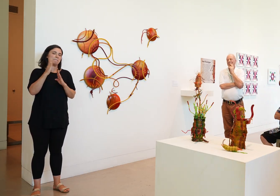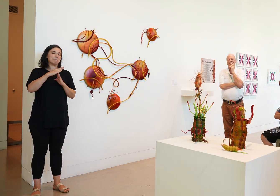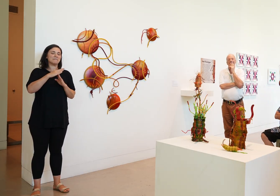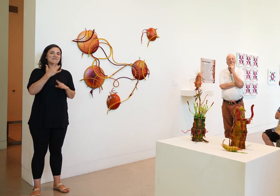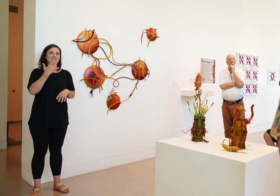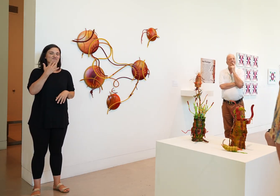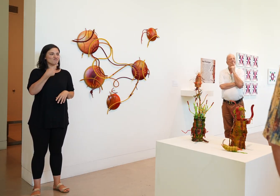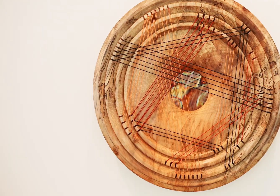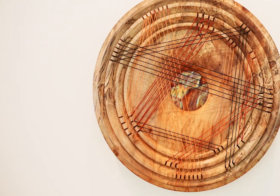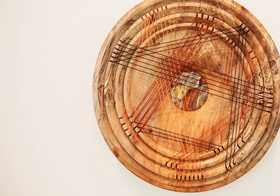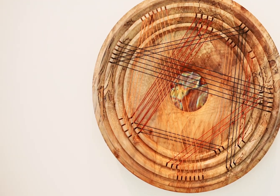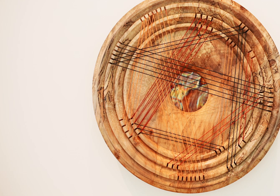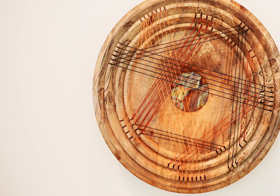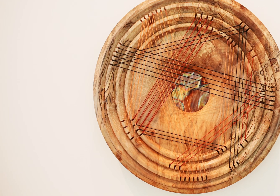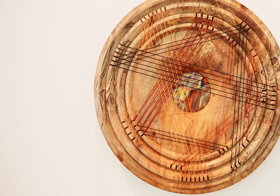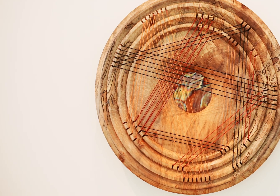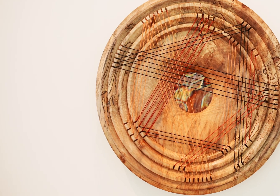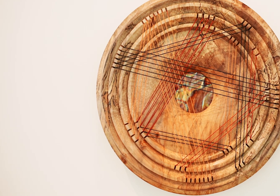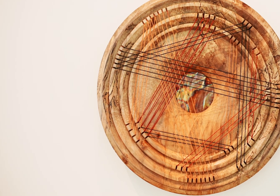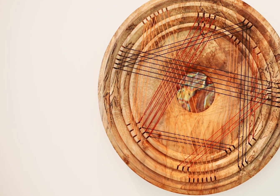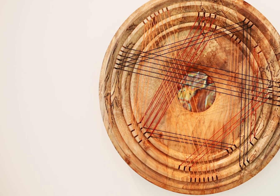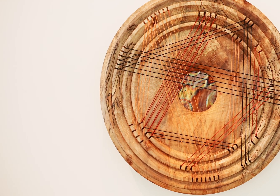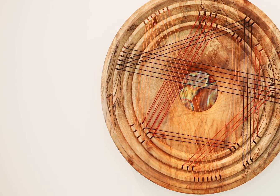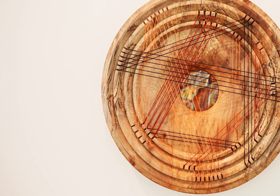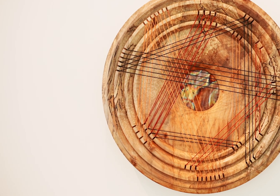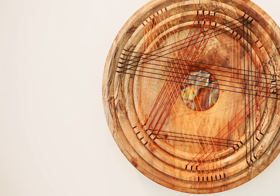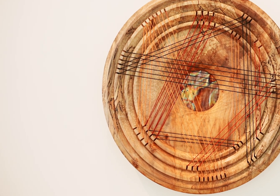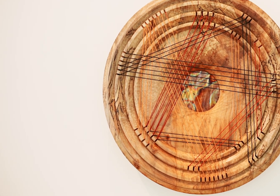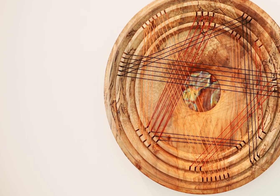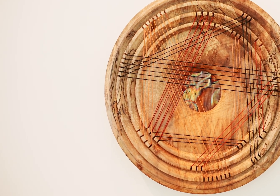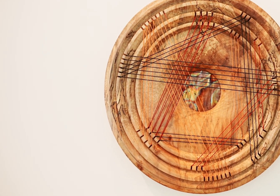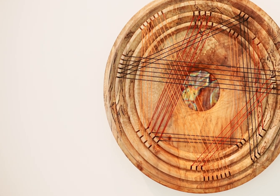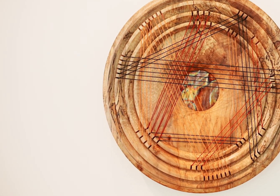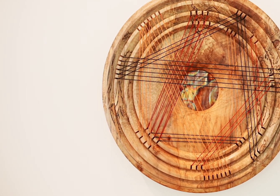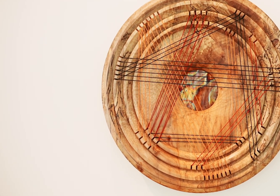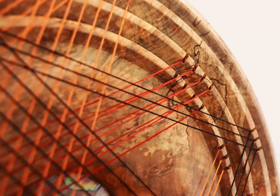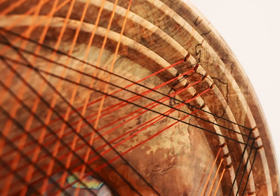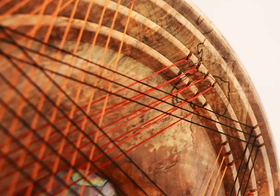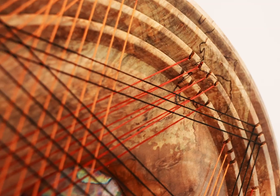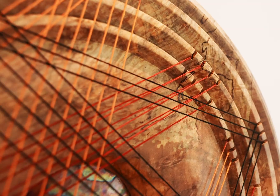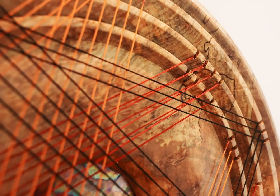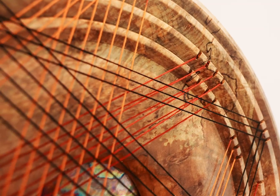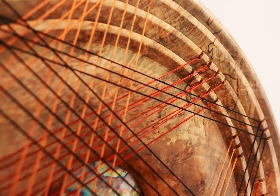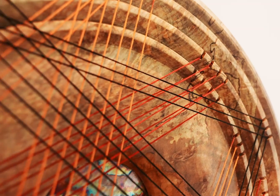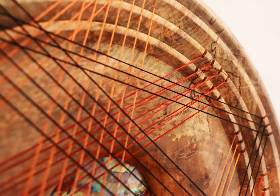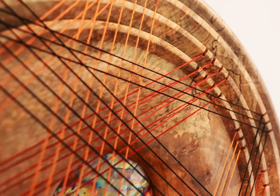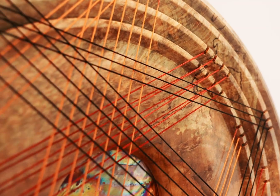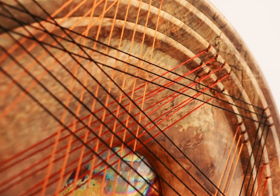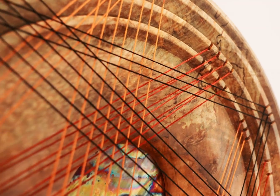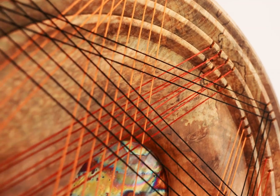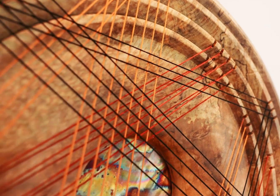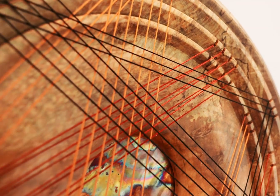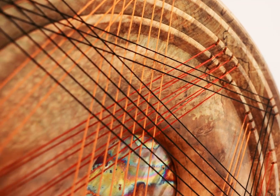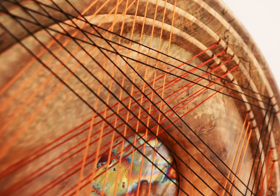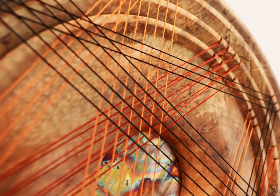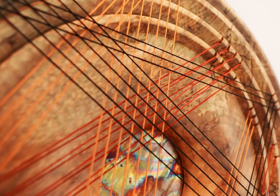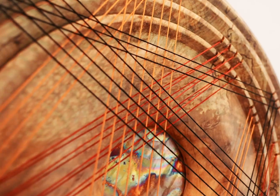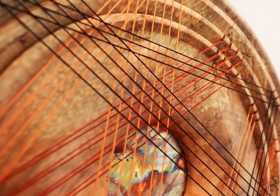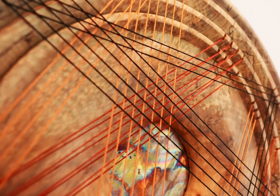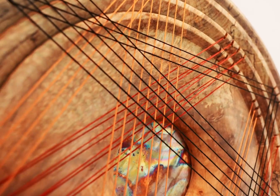so, but then we did something a little more mundane, so other